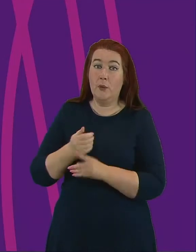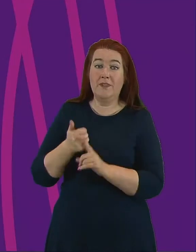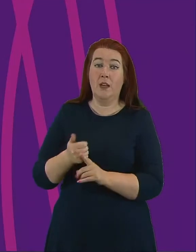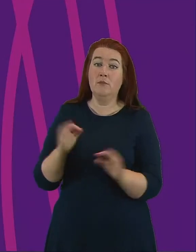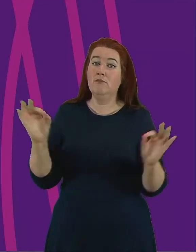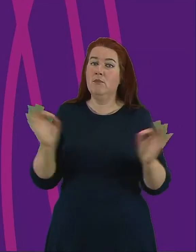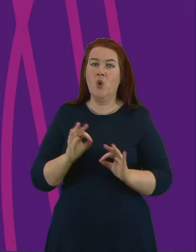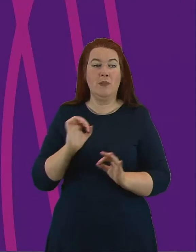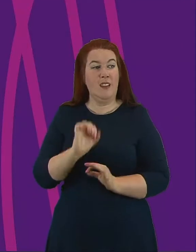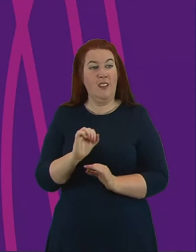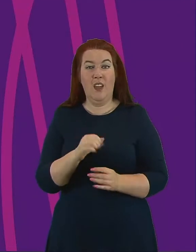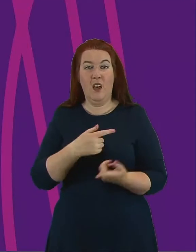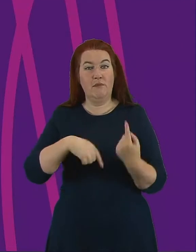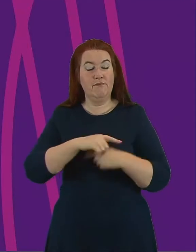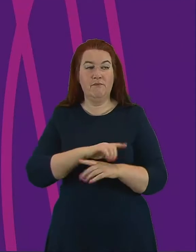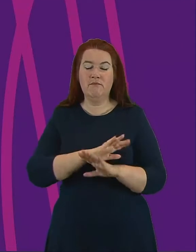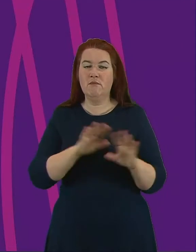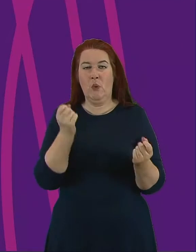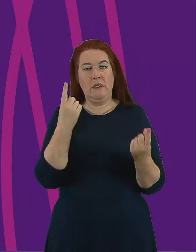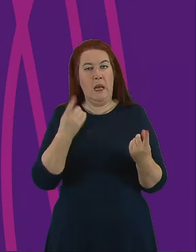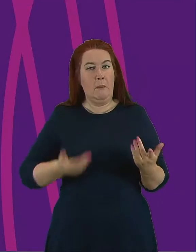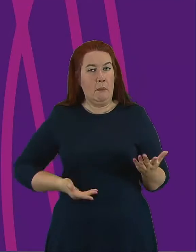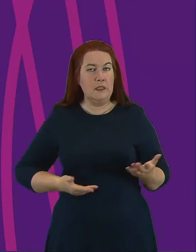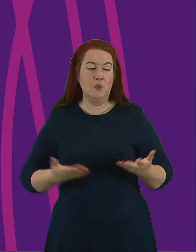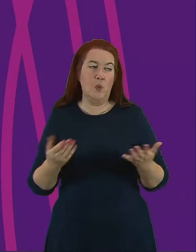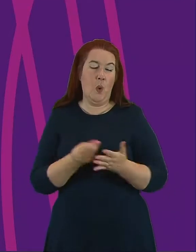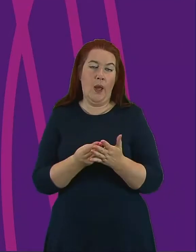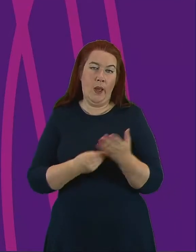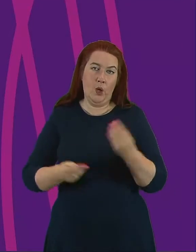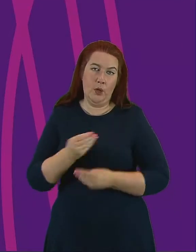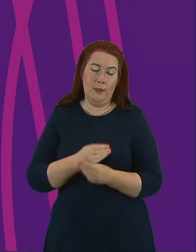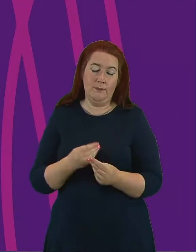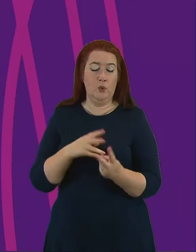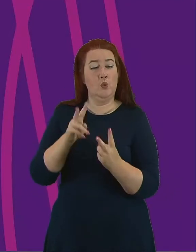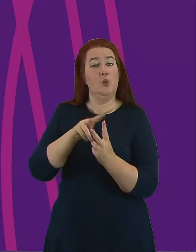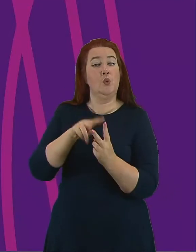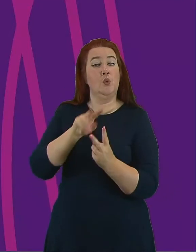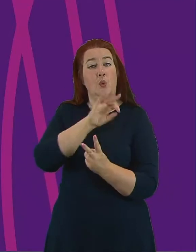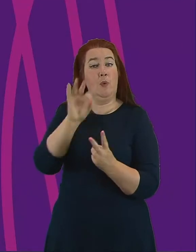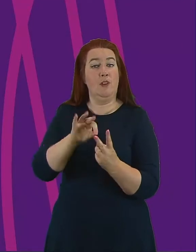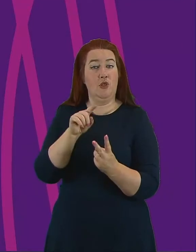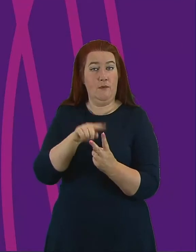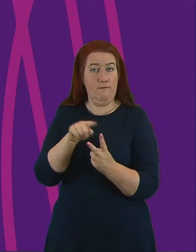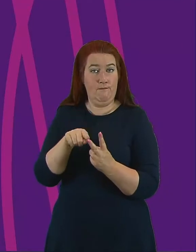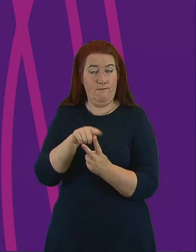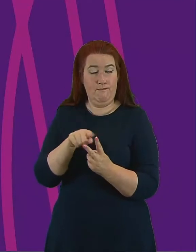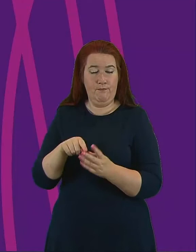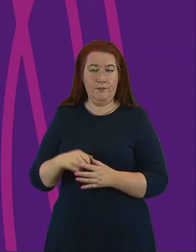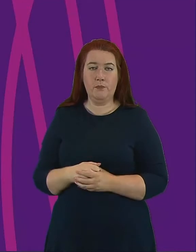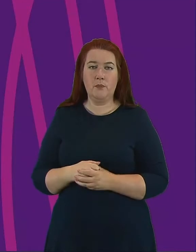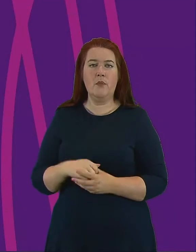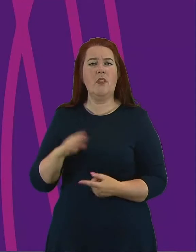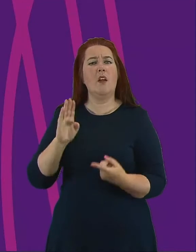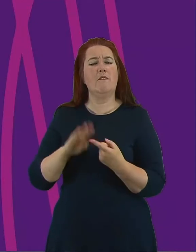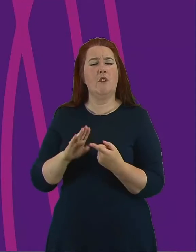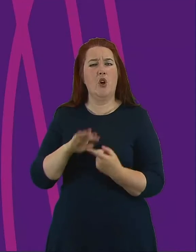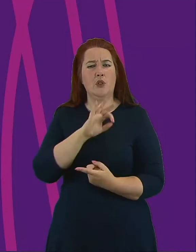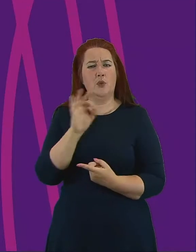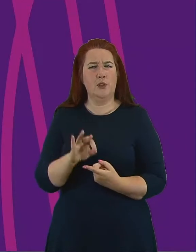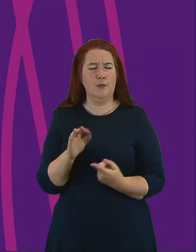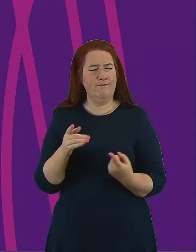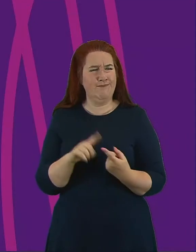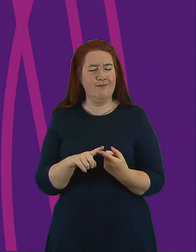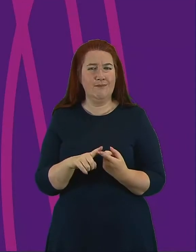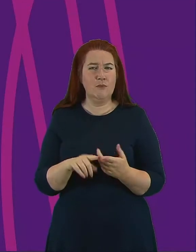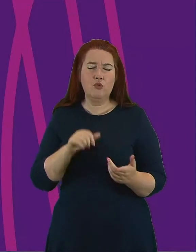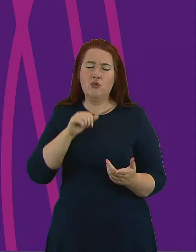who understands business or the economy. So I have two questions for the Cabinet Secretary. Firstly, not one